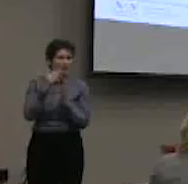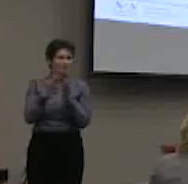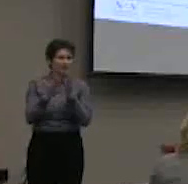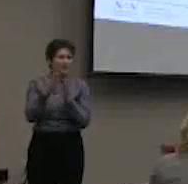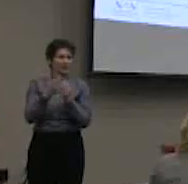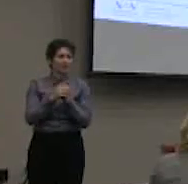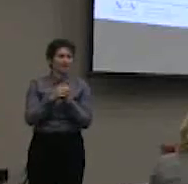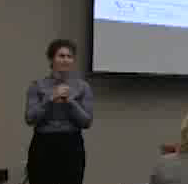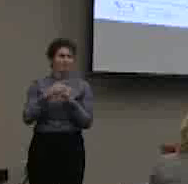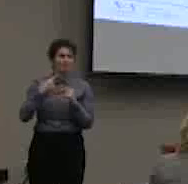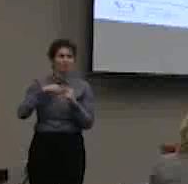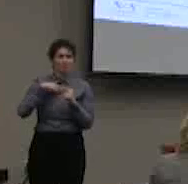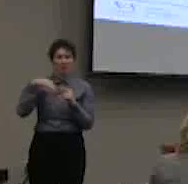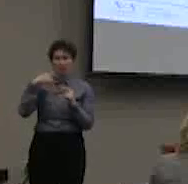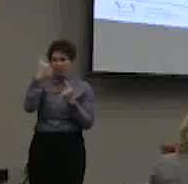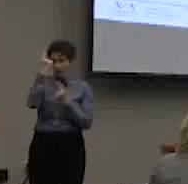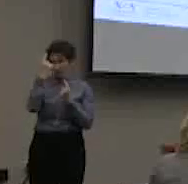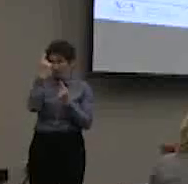far?